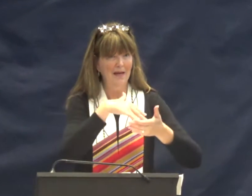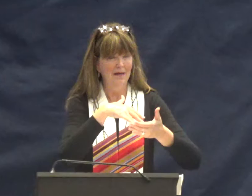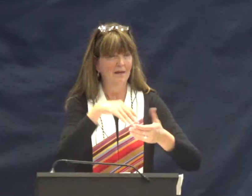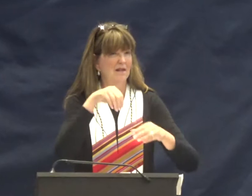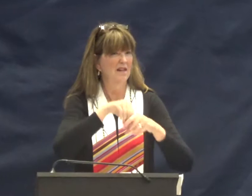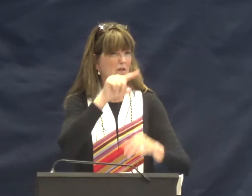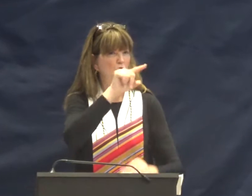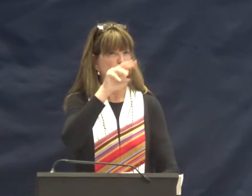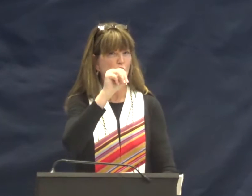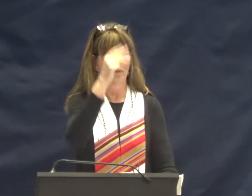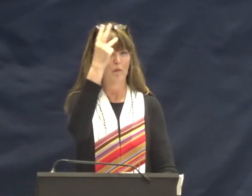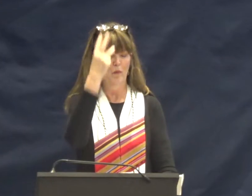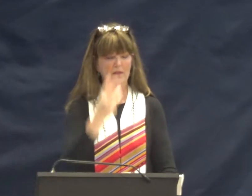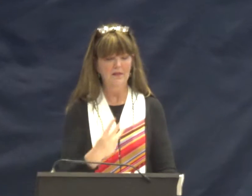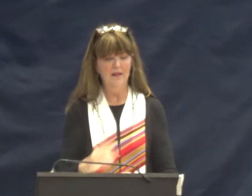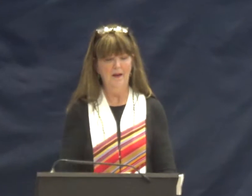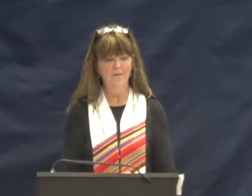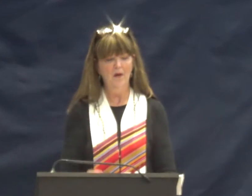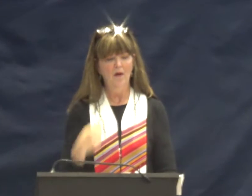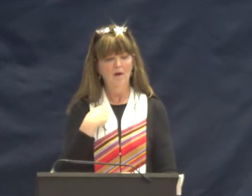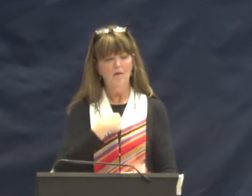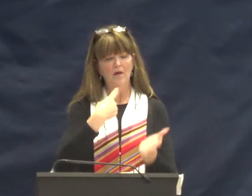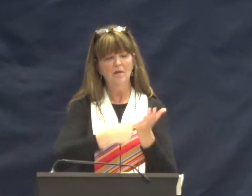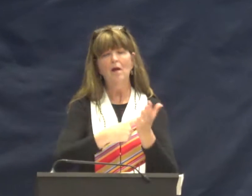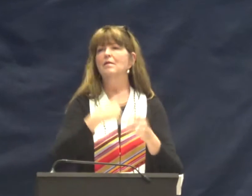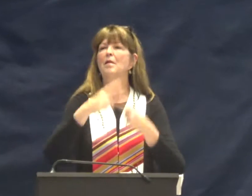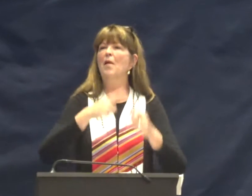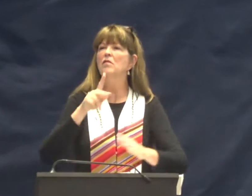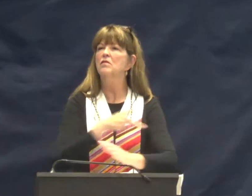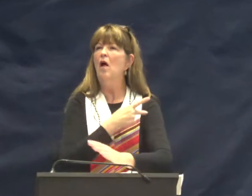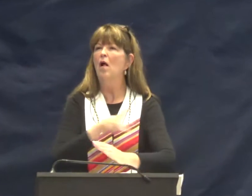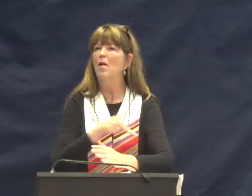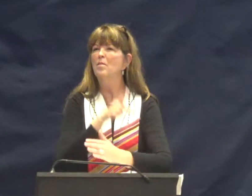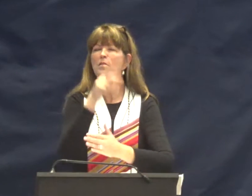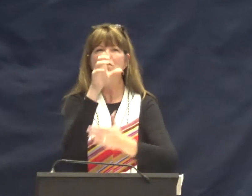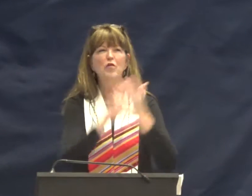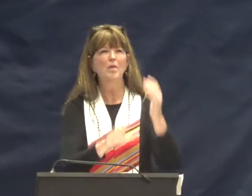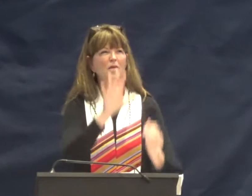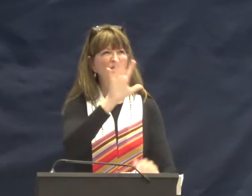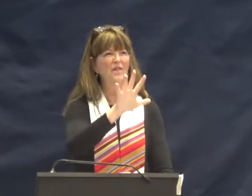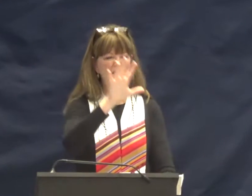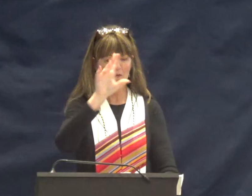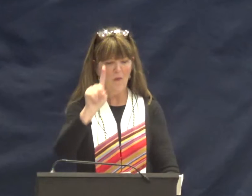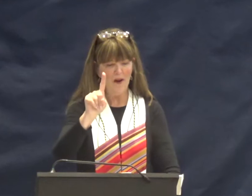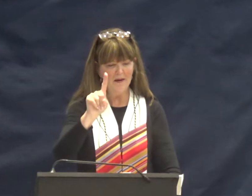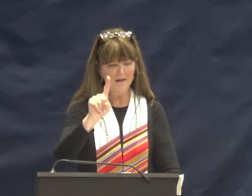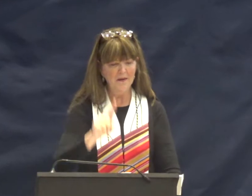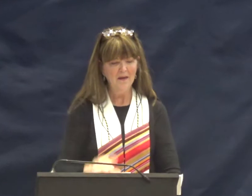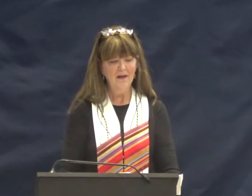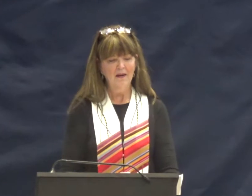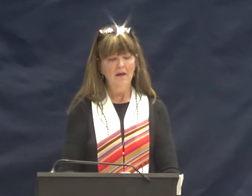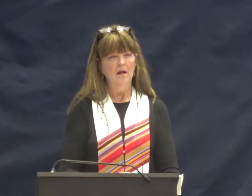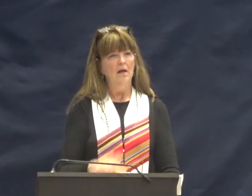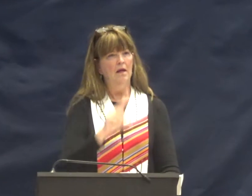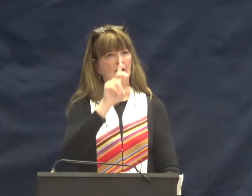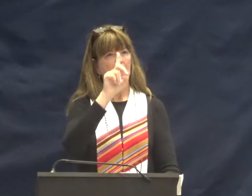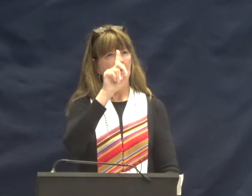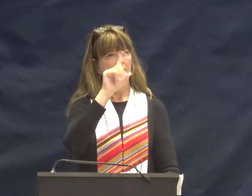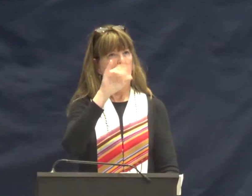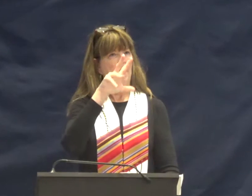We recently had a Bible study class. We tend to have our Bible studies on Wednesdays via Zoom, and we were studying Psalm